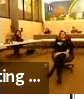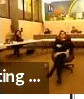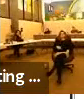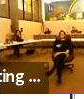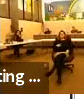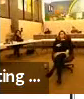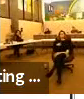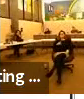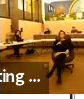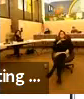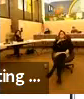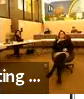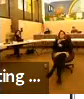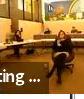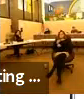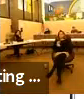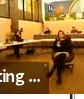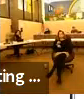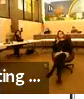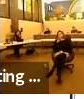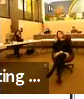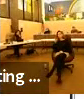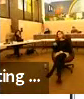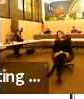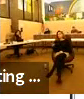one, then yeah, a response is